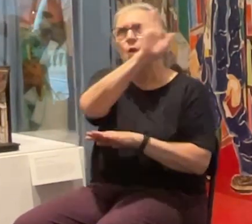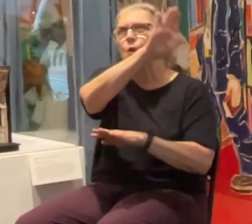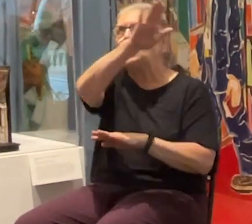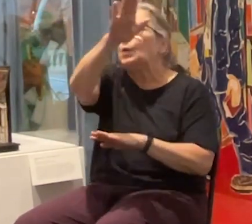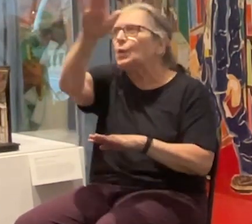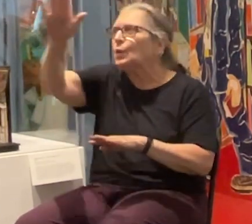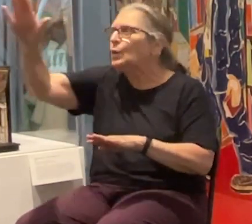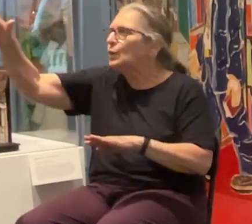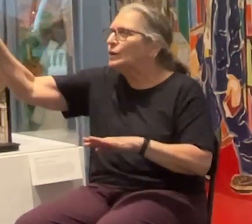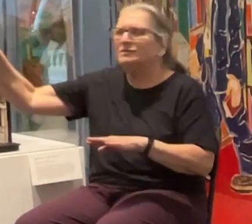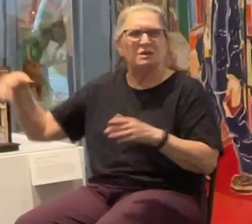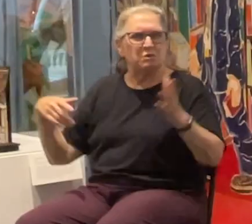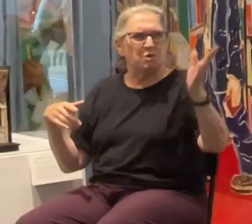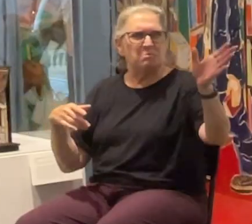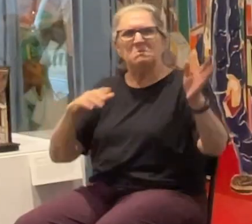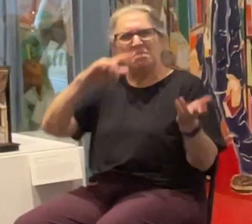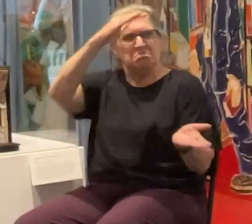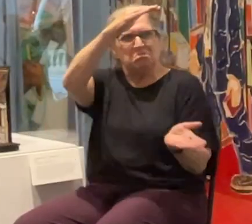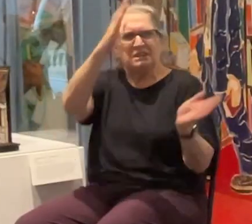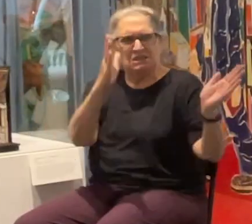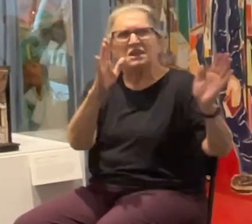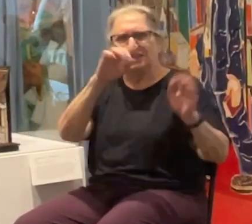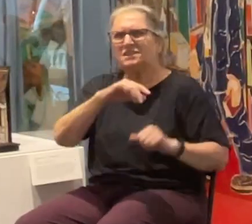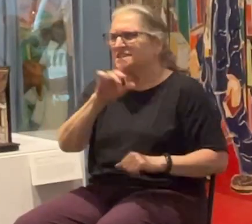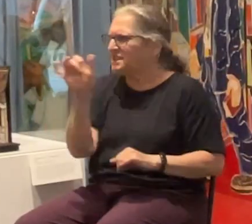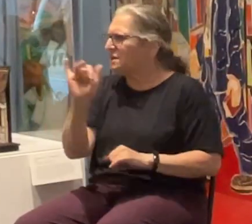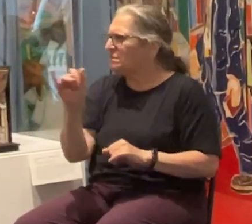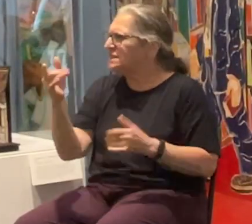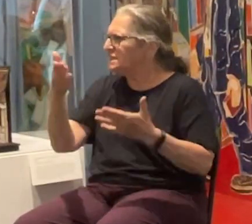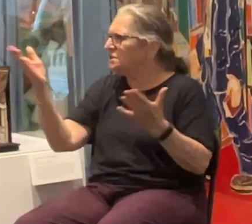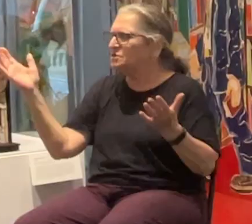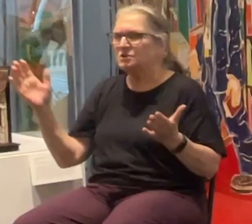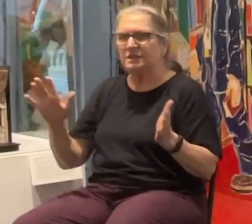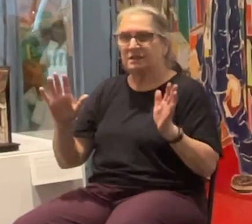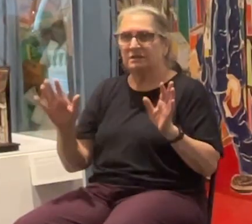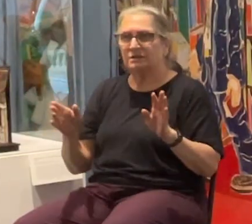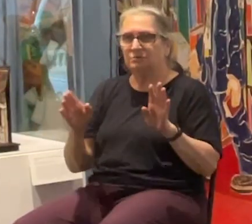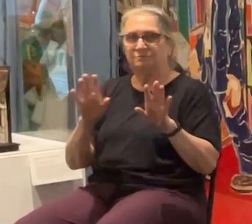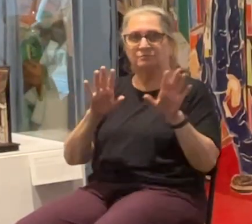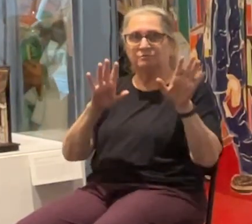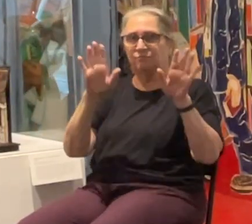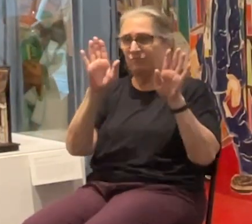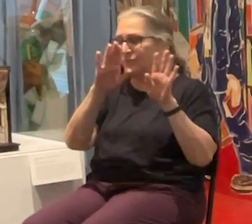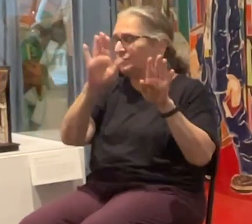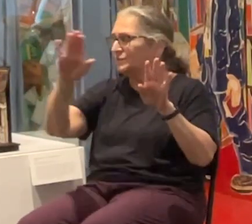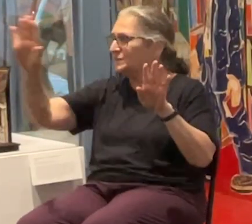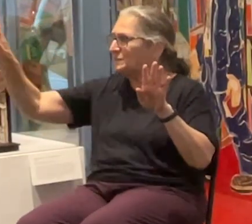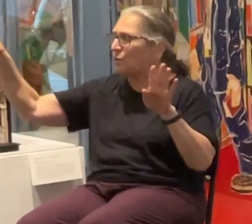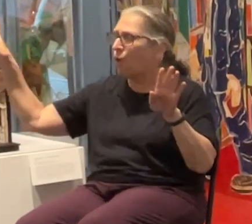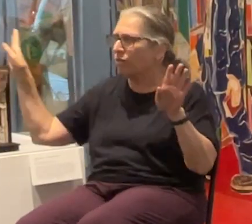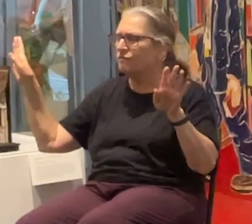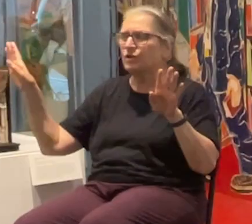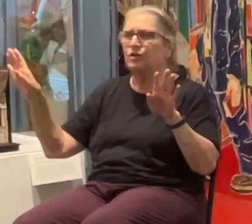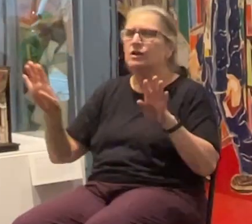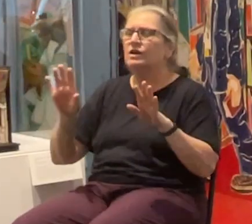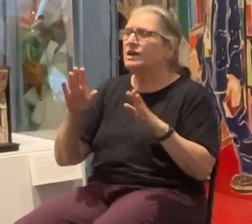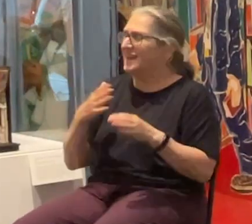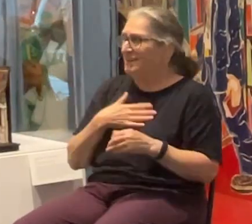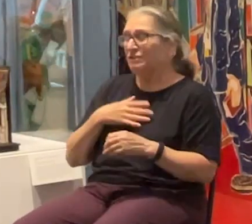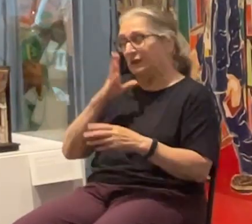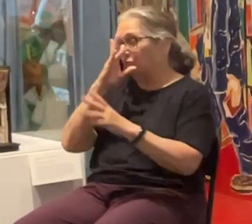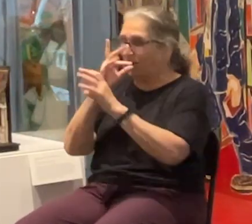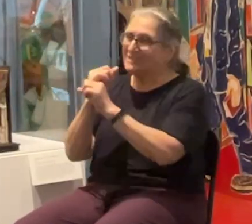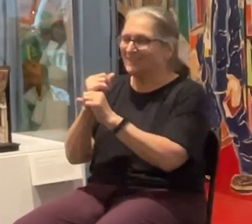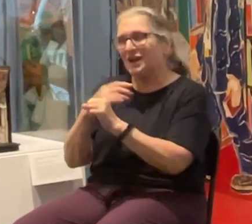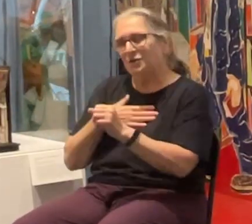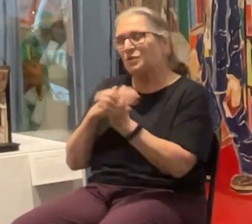walls. And they were, again, back to my kind of book fascination, they were all taken from